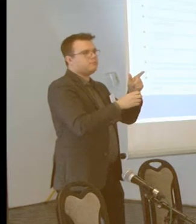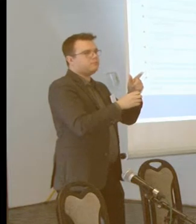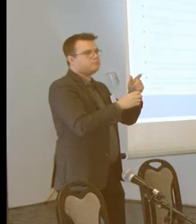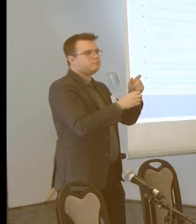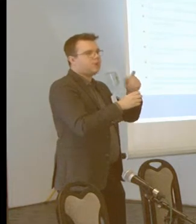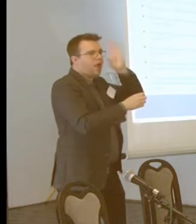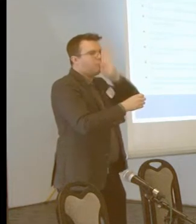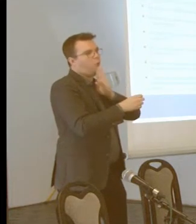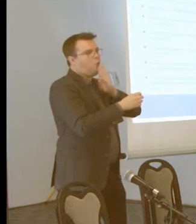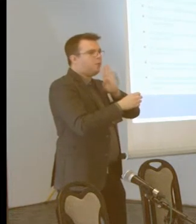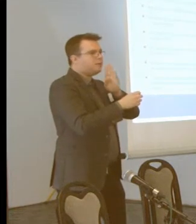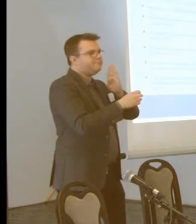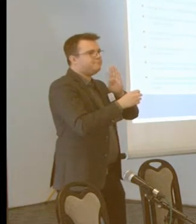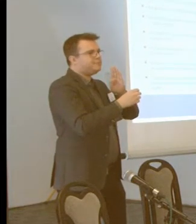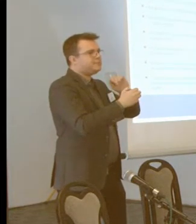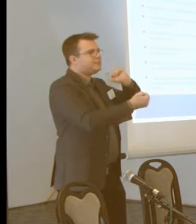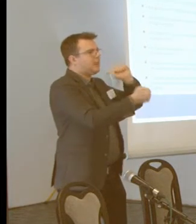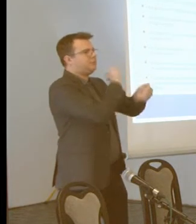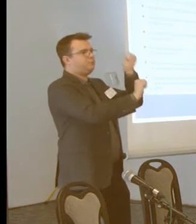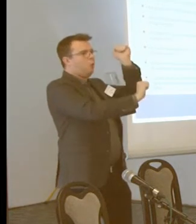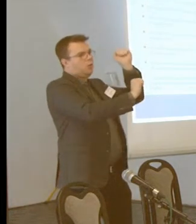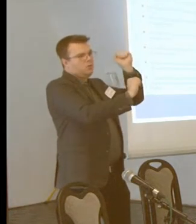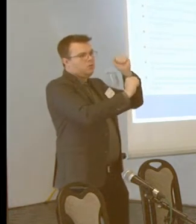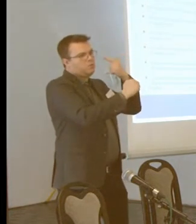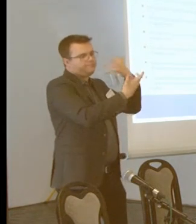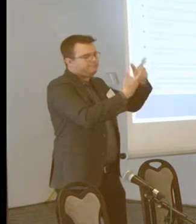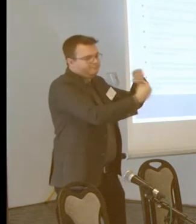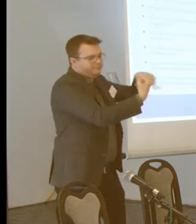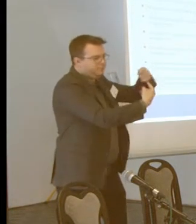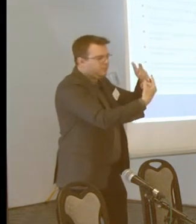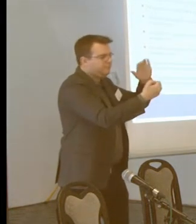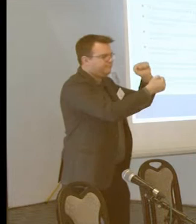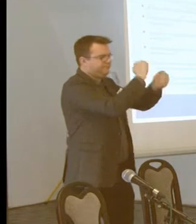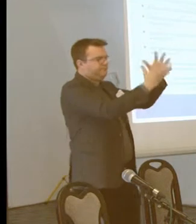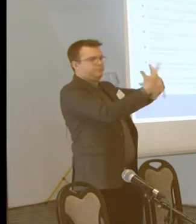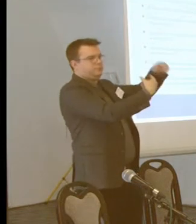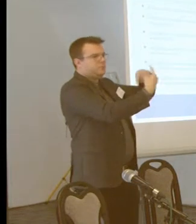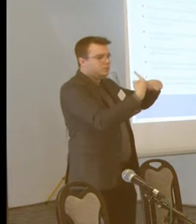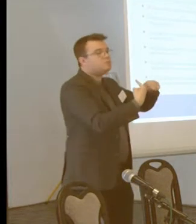had an accident, serious, not accident, they were in a fight.